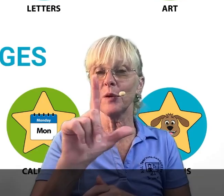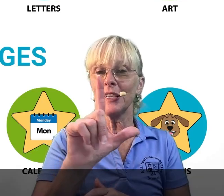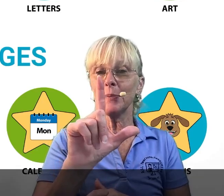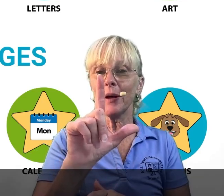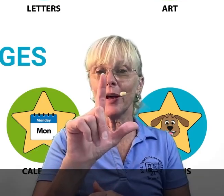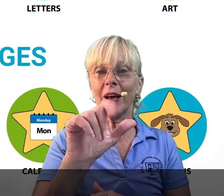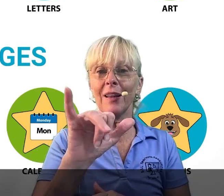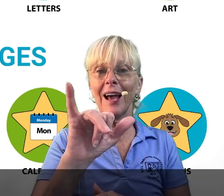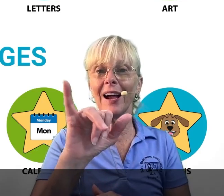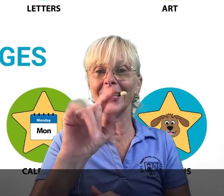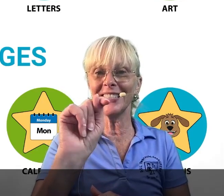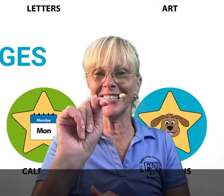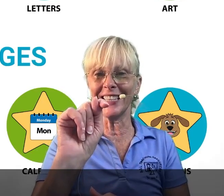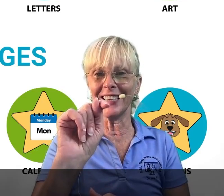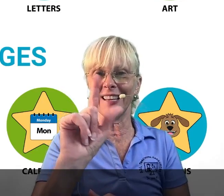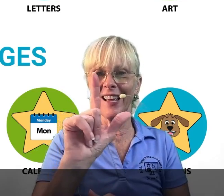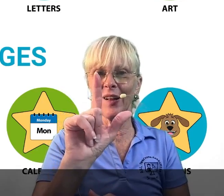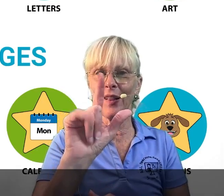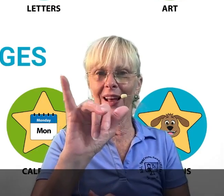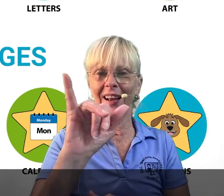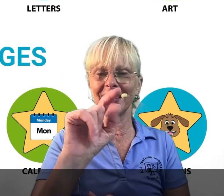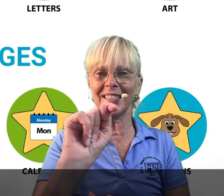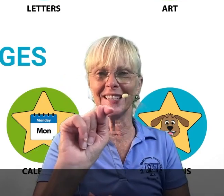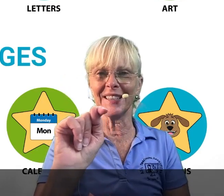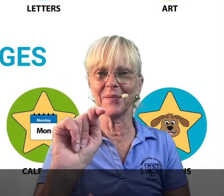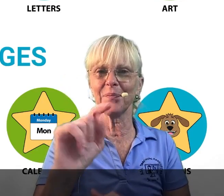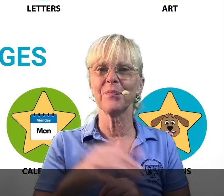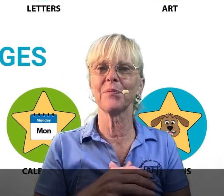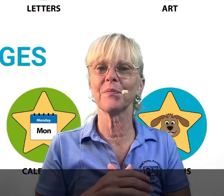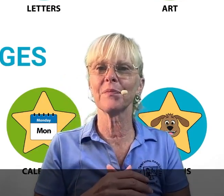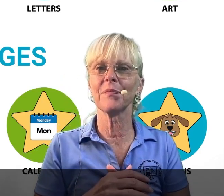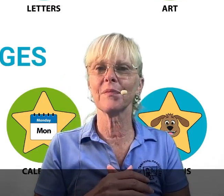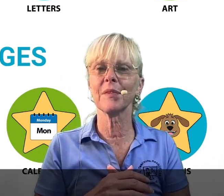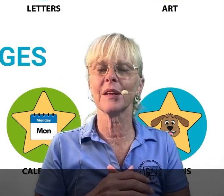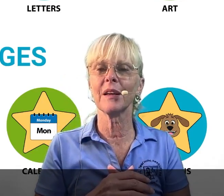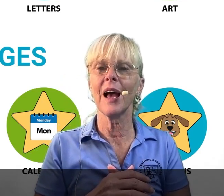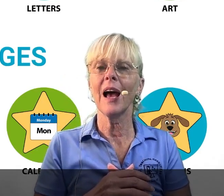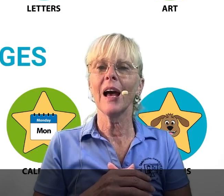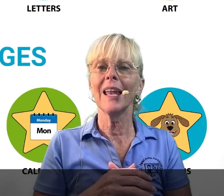Literacy. We spell L-I-T. L-I-T.